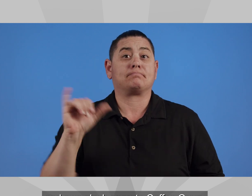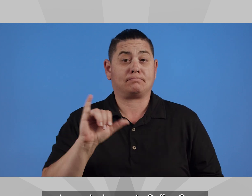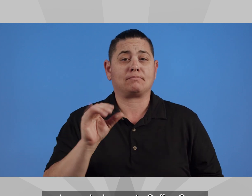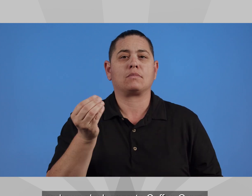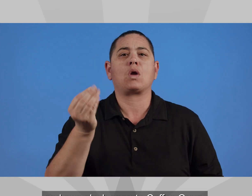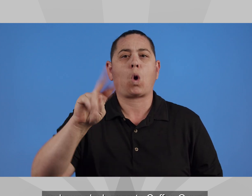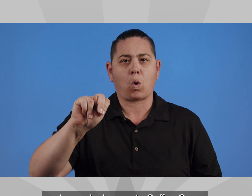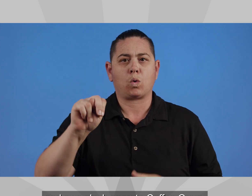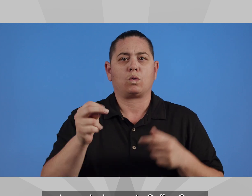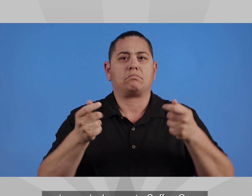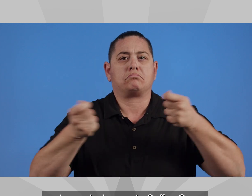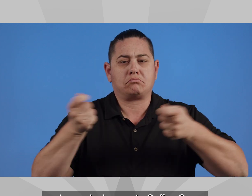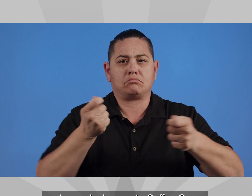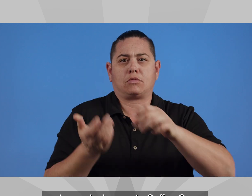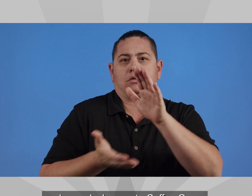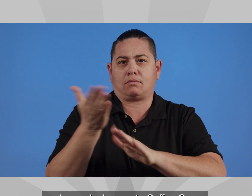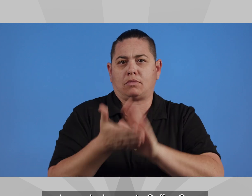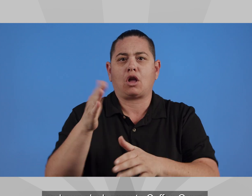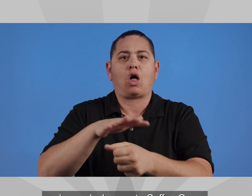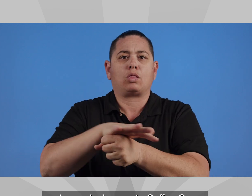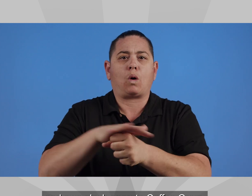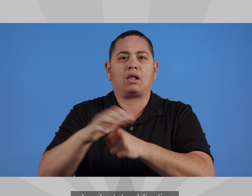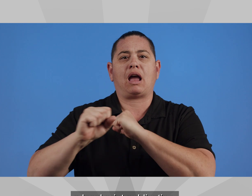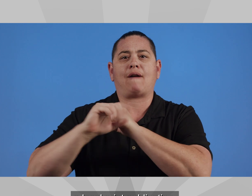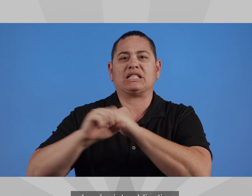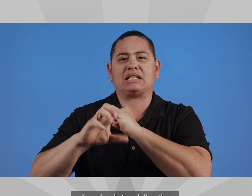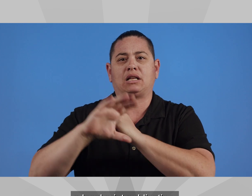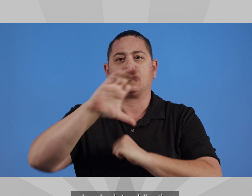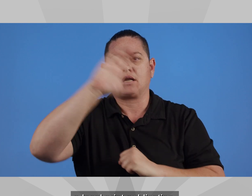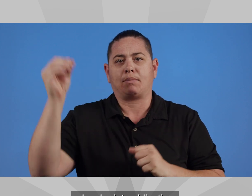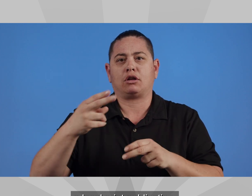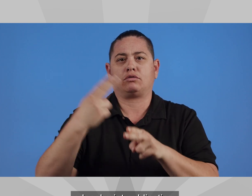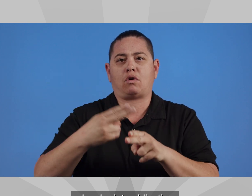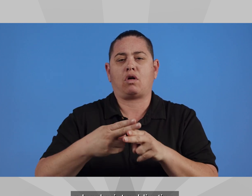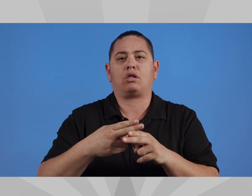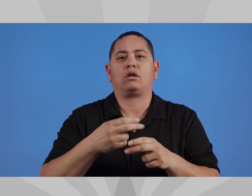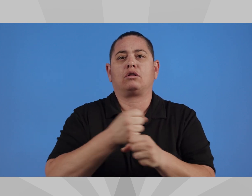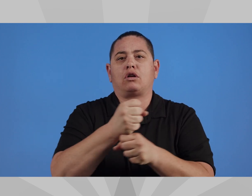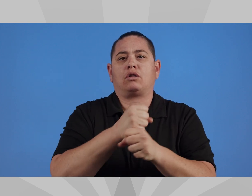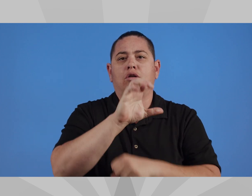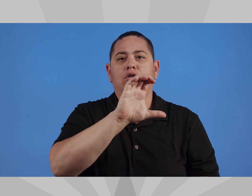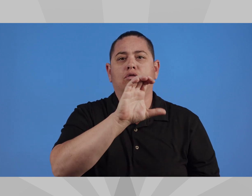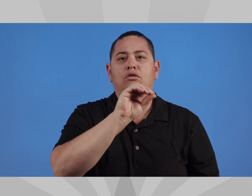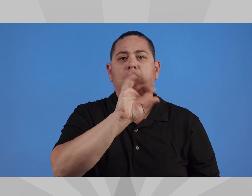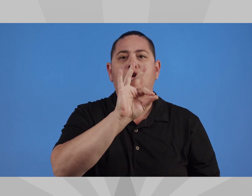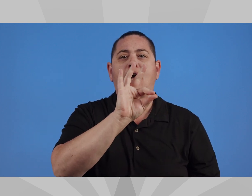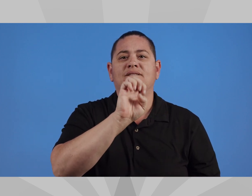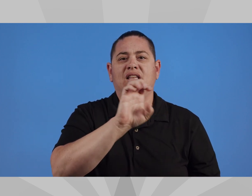and own/operate Coffeegram, a local print publication.